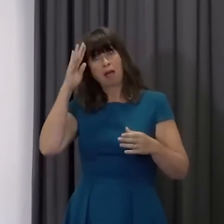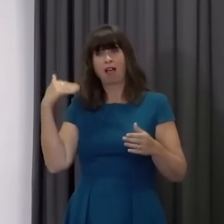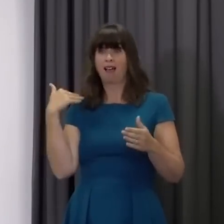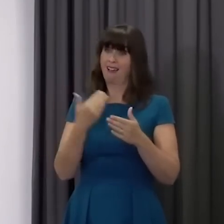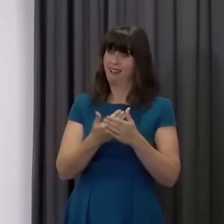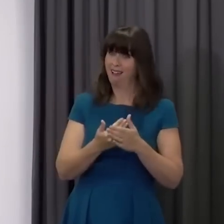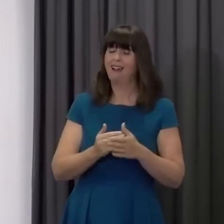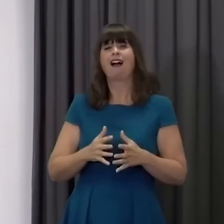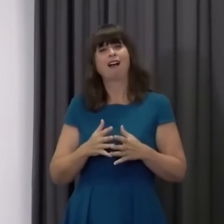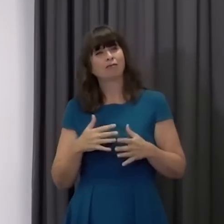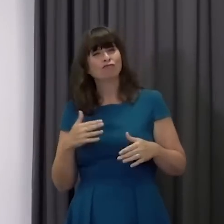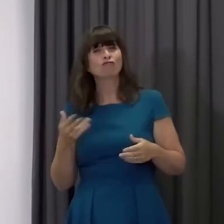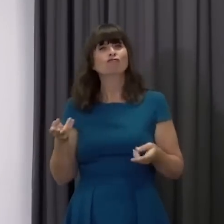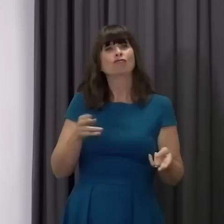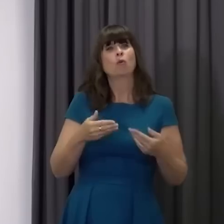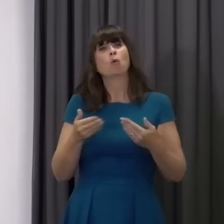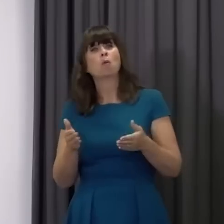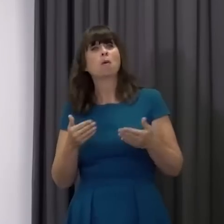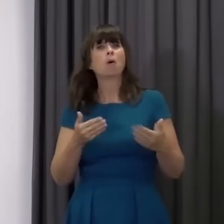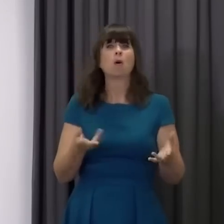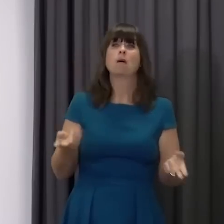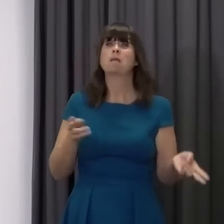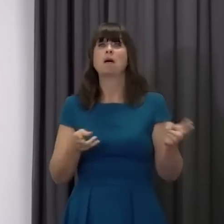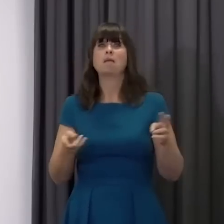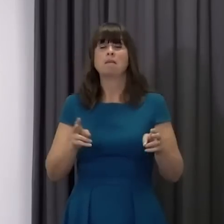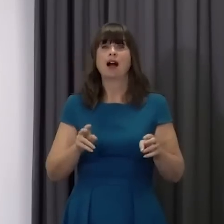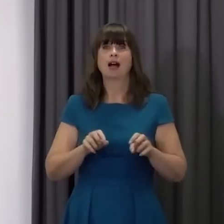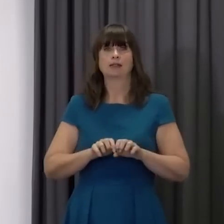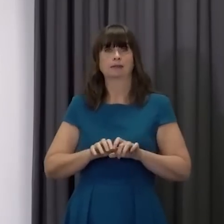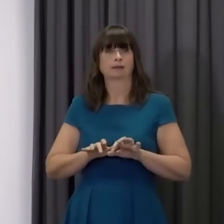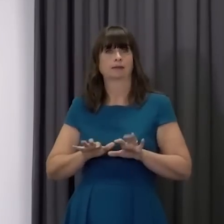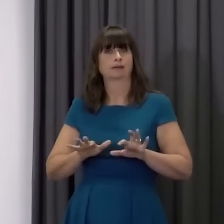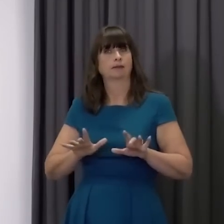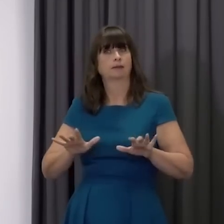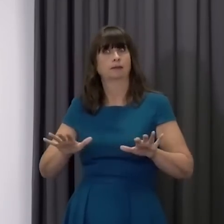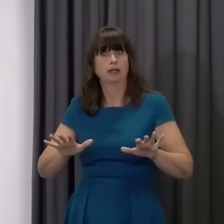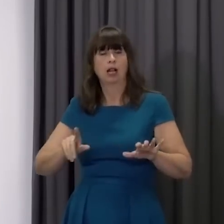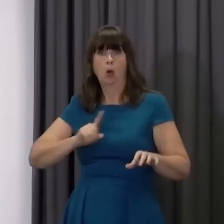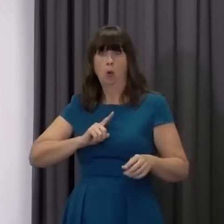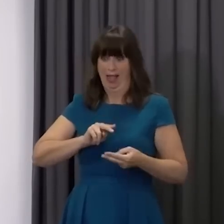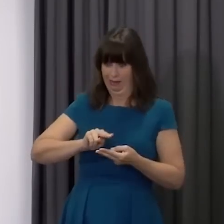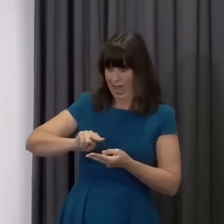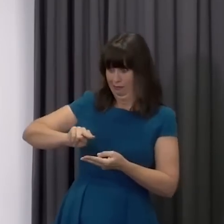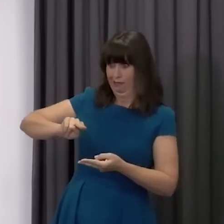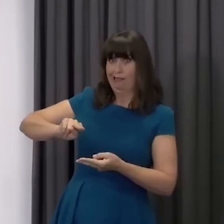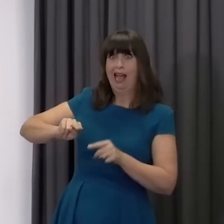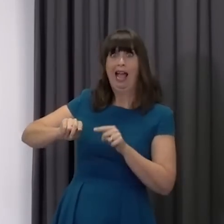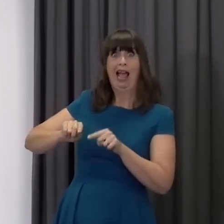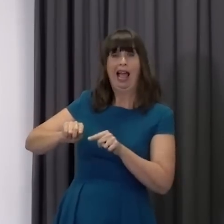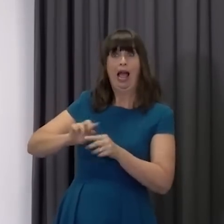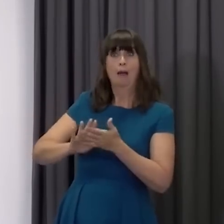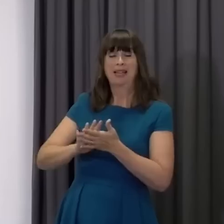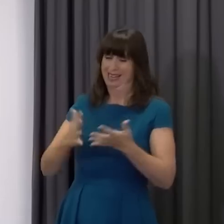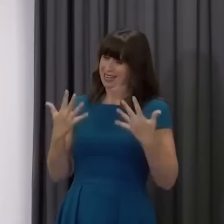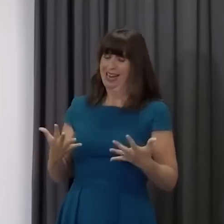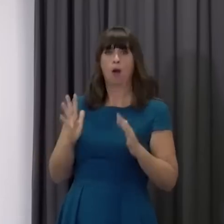coronavirus has returned to Wales. And unless we take some concerted action now, there is a very real